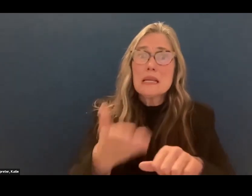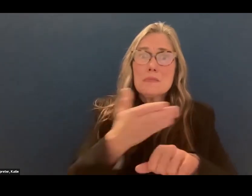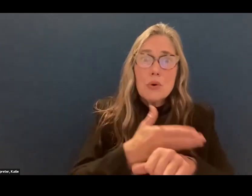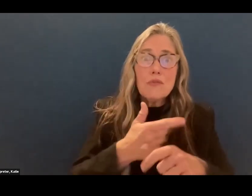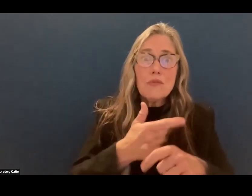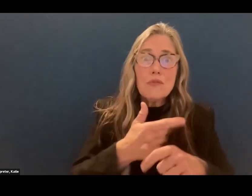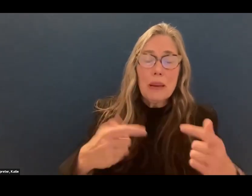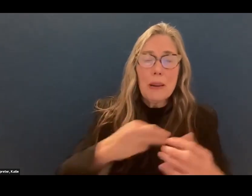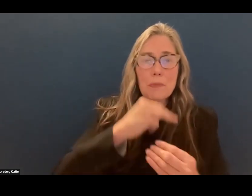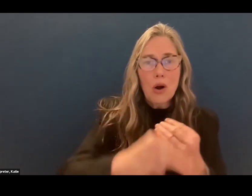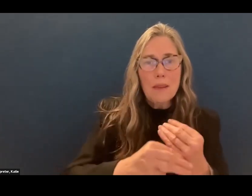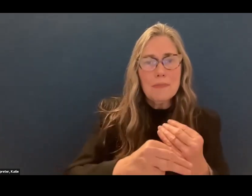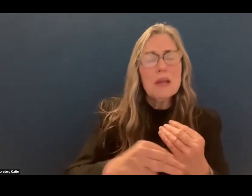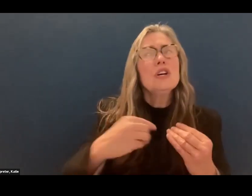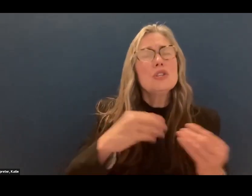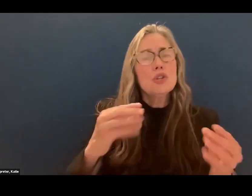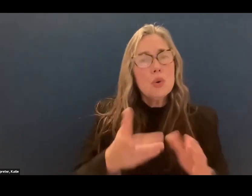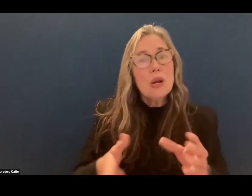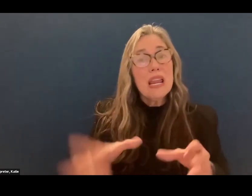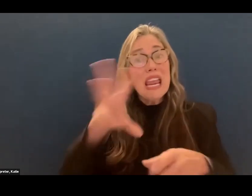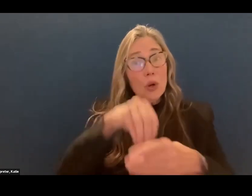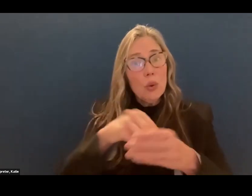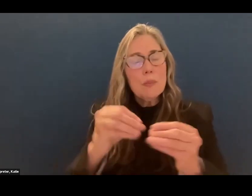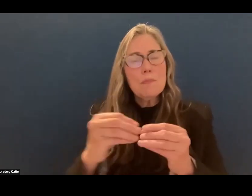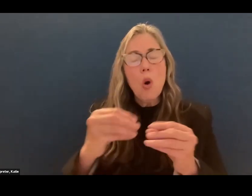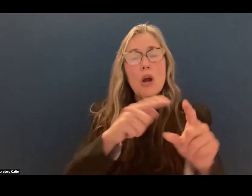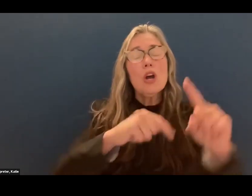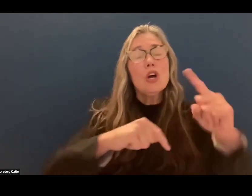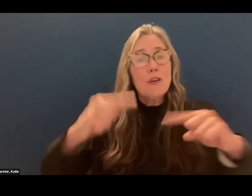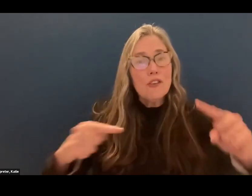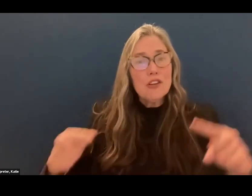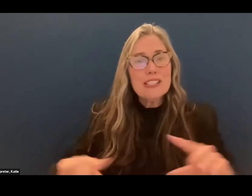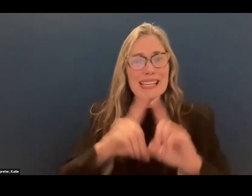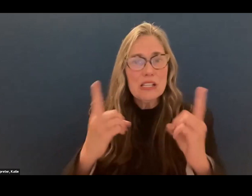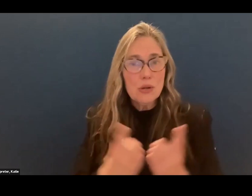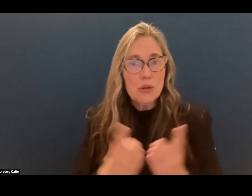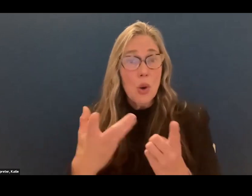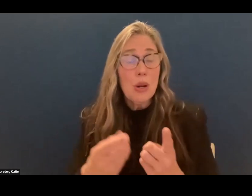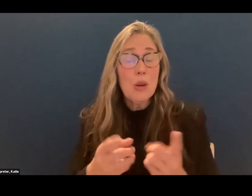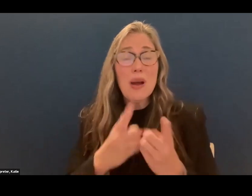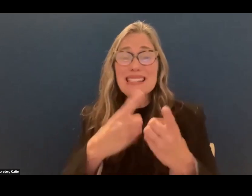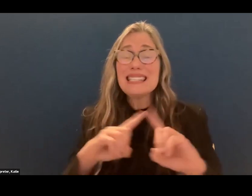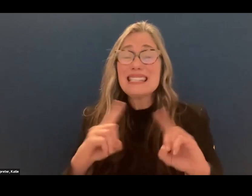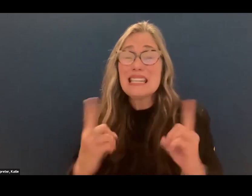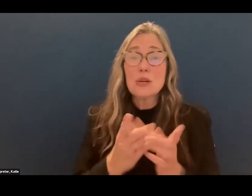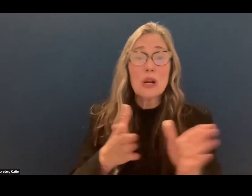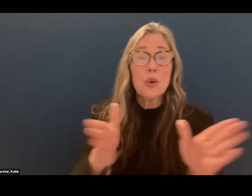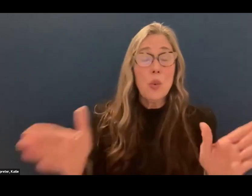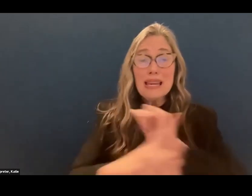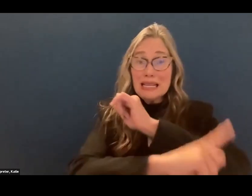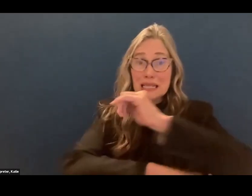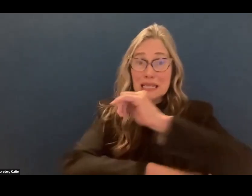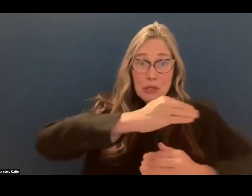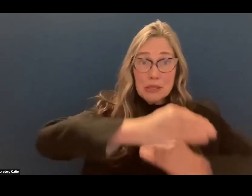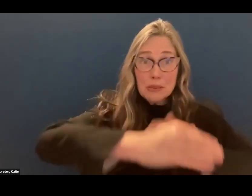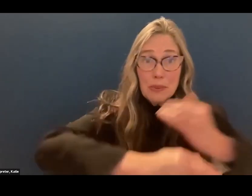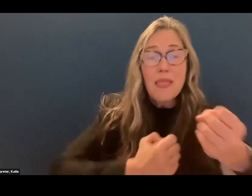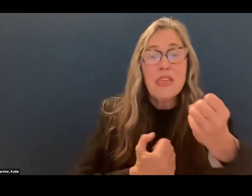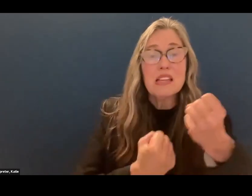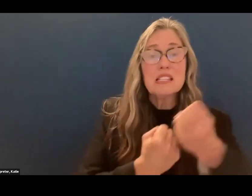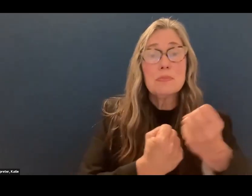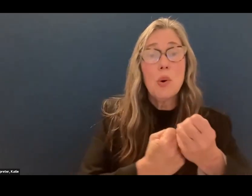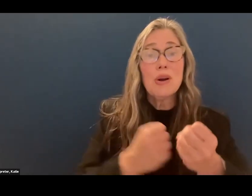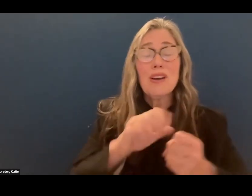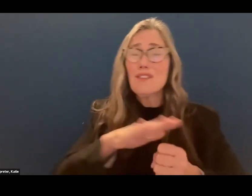to address diversity in the district, including but not restricted to district-wide disciplinary procedures and support for